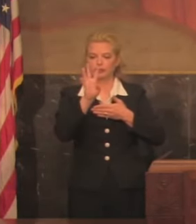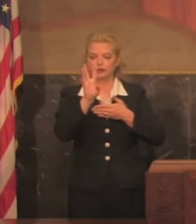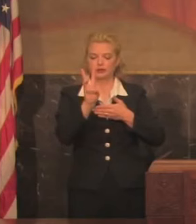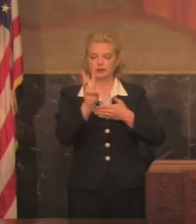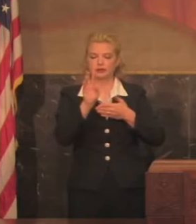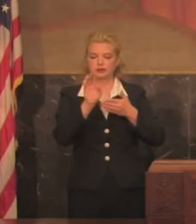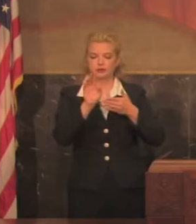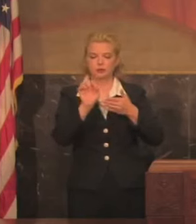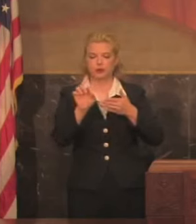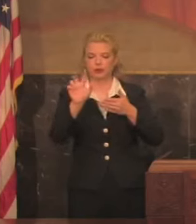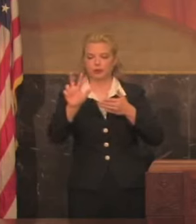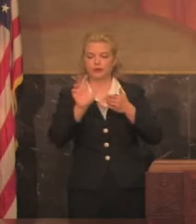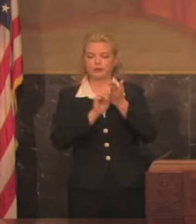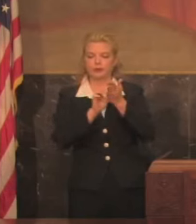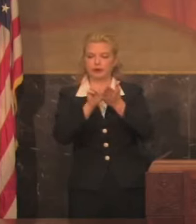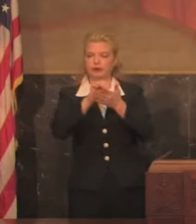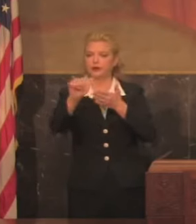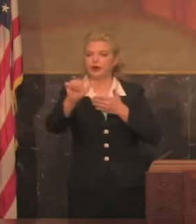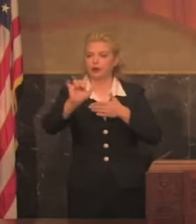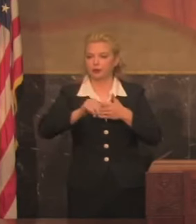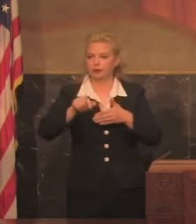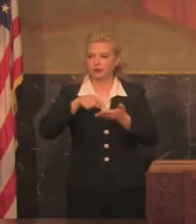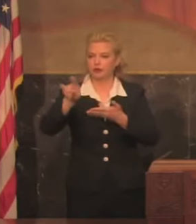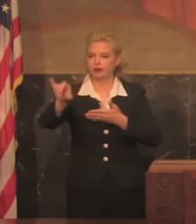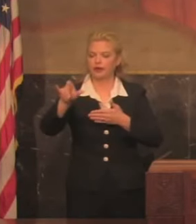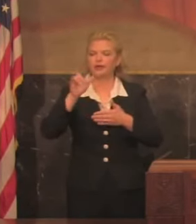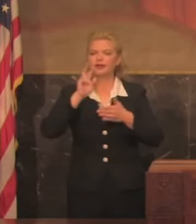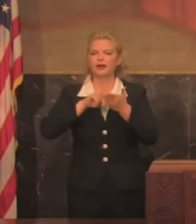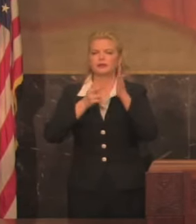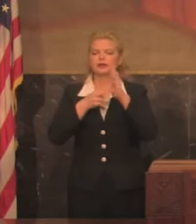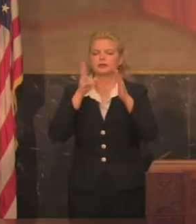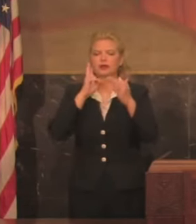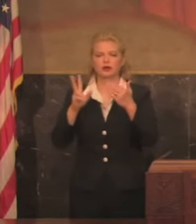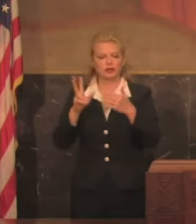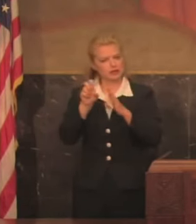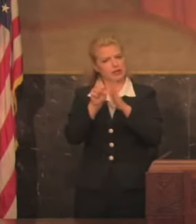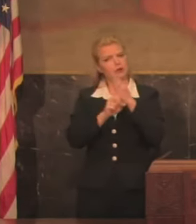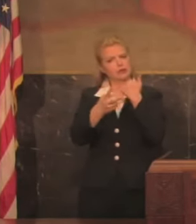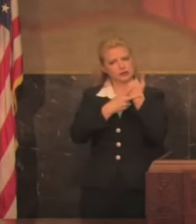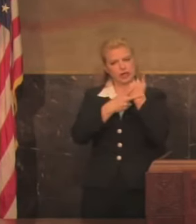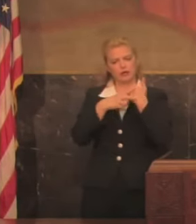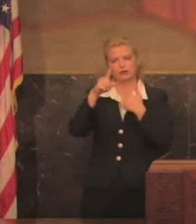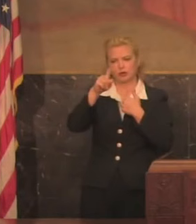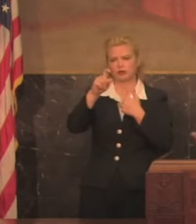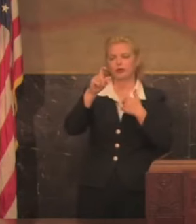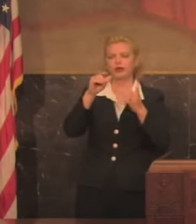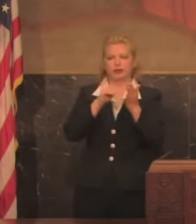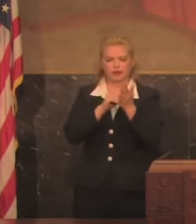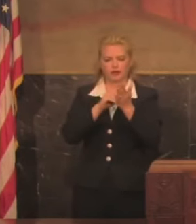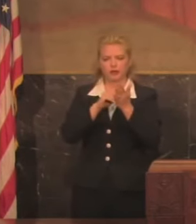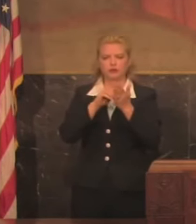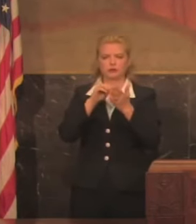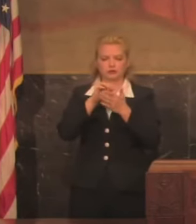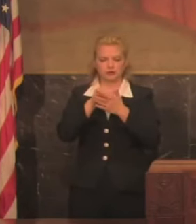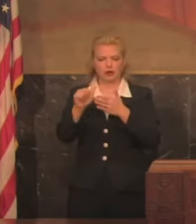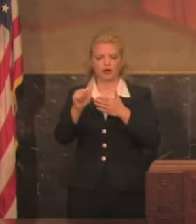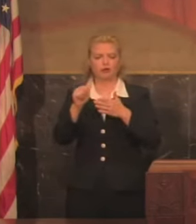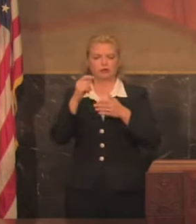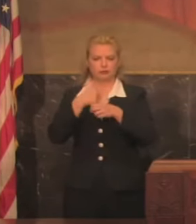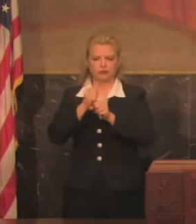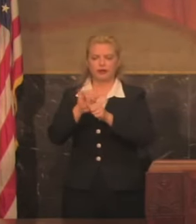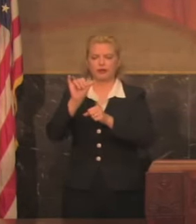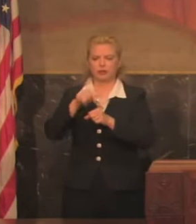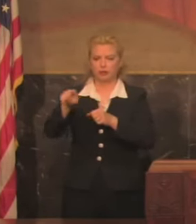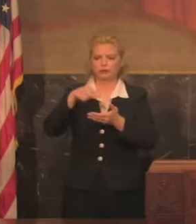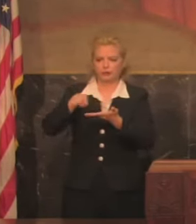$46.3 million. Which will result in a savings to the state of about $100,000 by making those payments